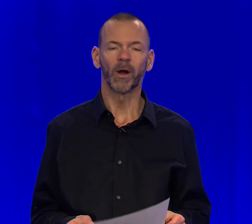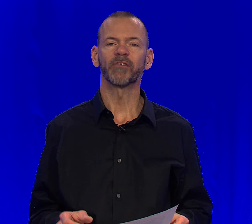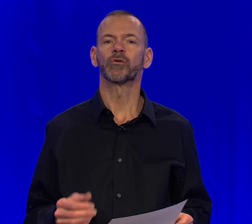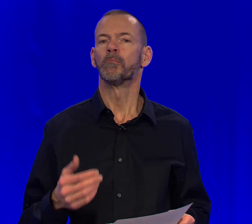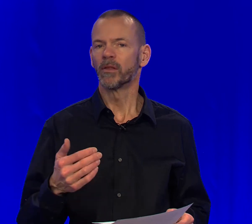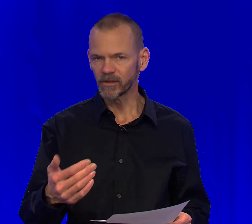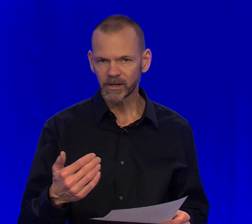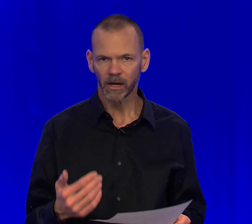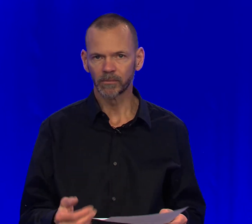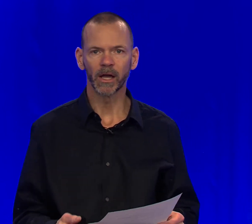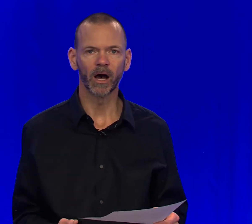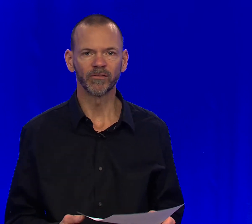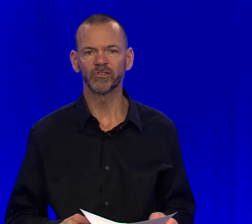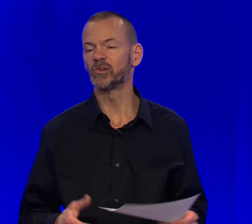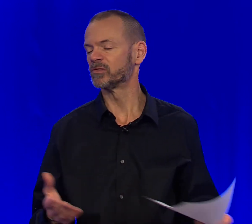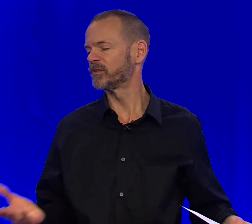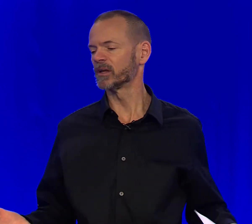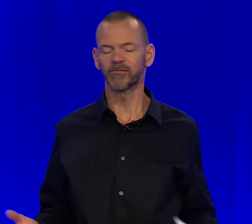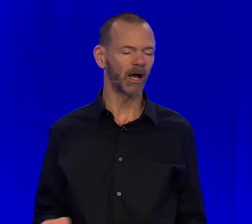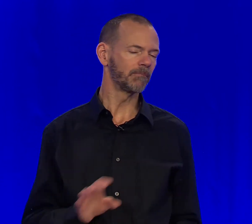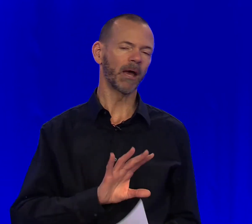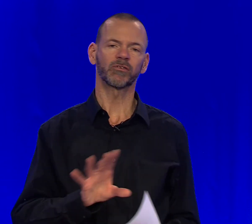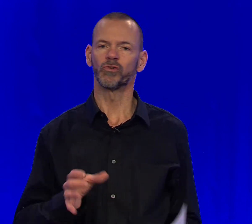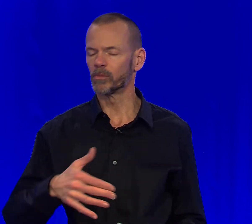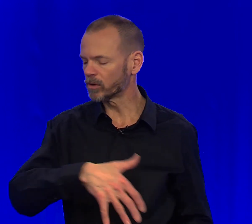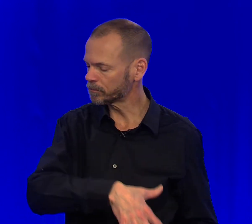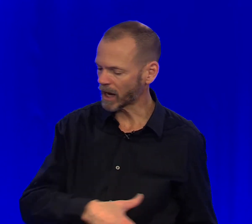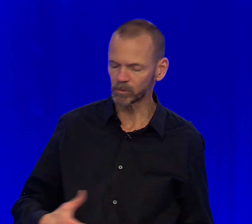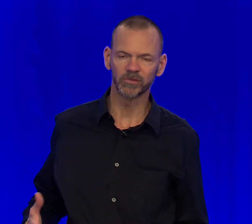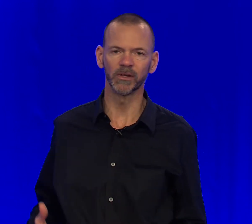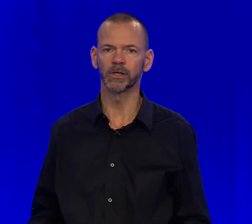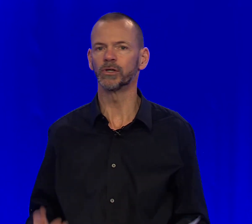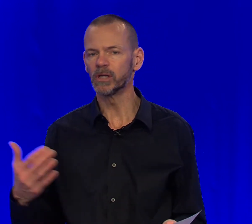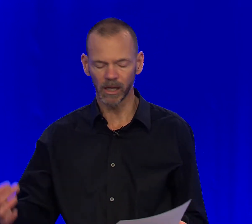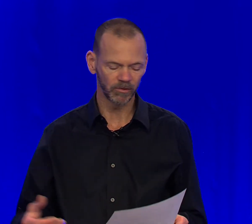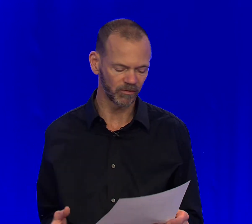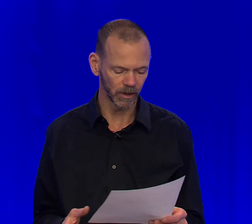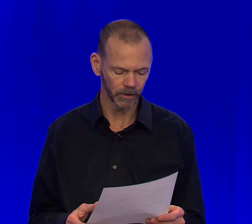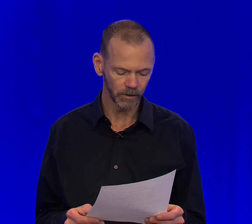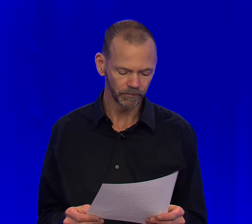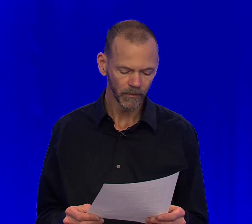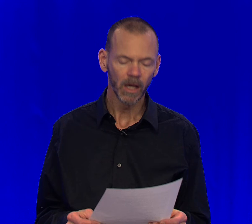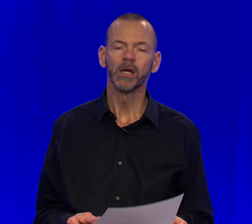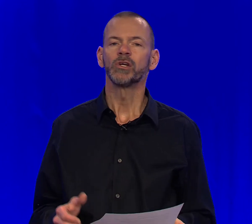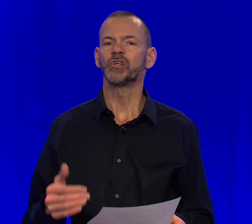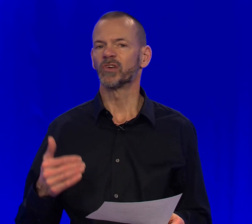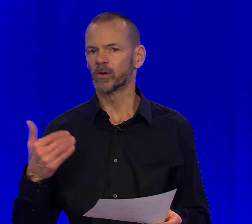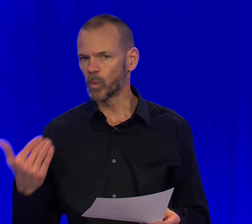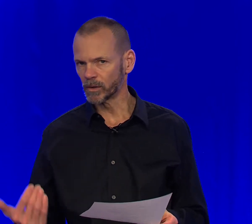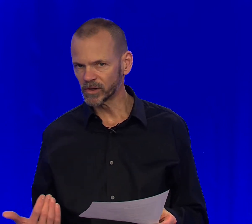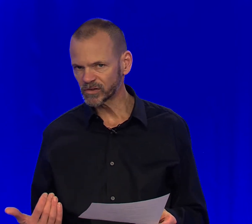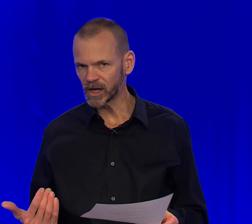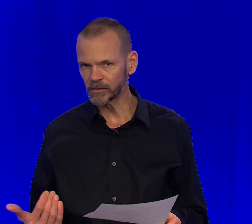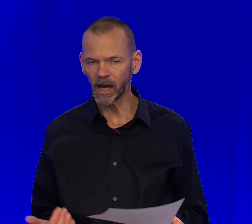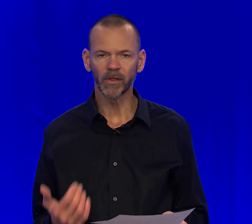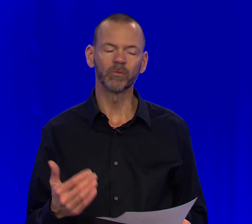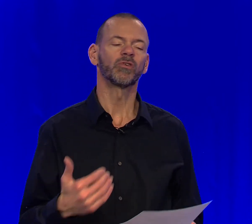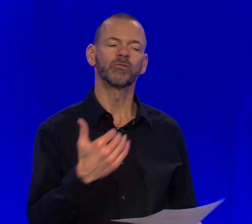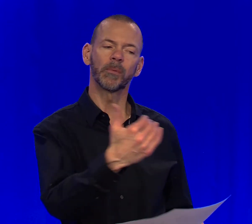after a month of care in my office, she was feeling fine, back to normal, back was feeling good, hip is feeling good. She's under wellness care now. So it was about a